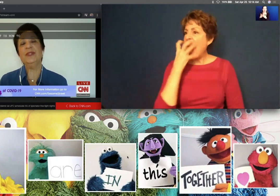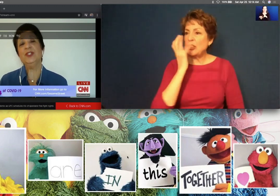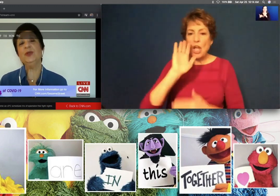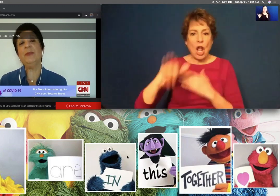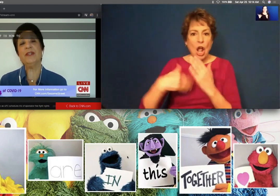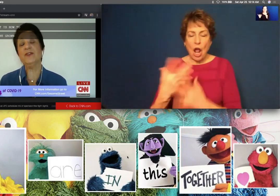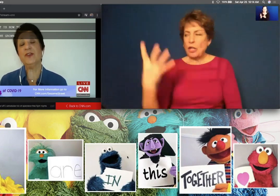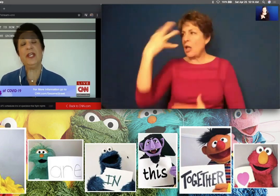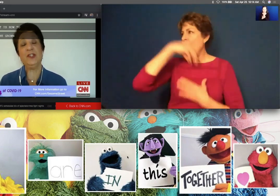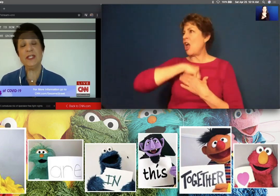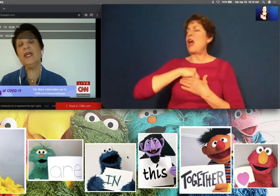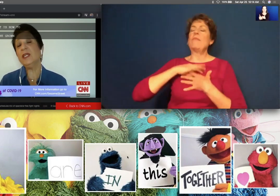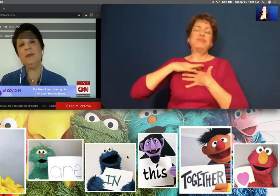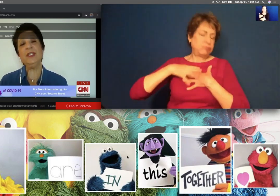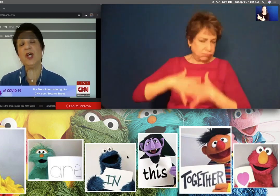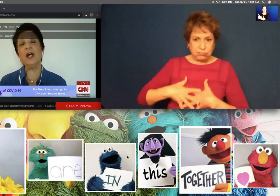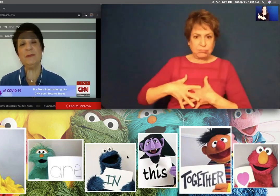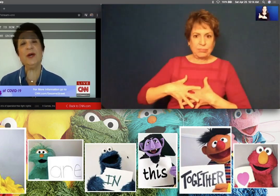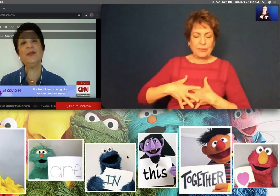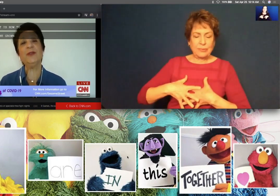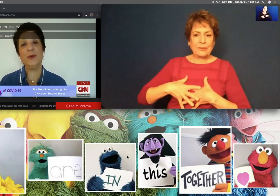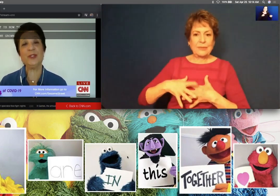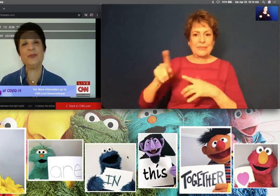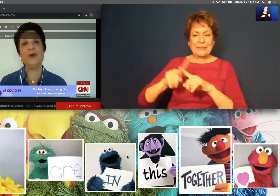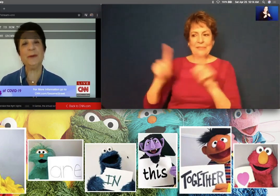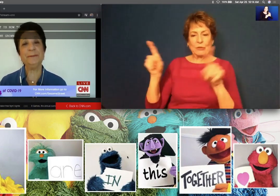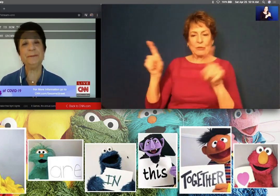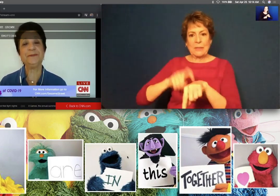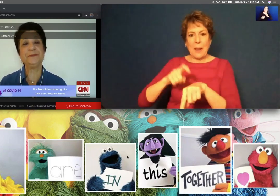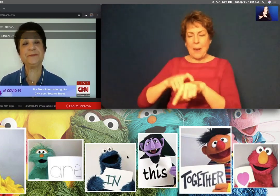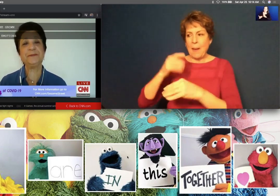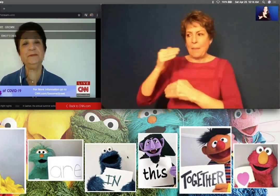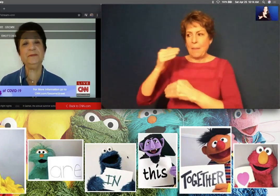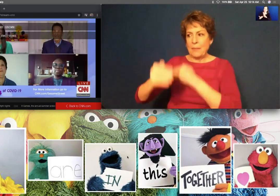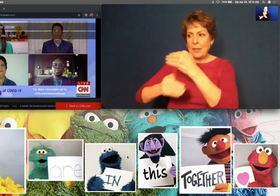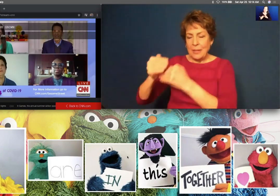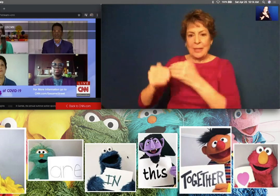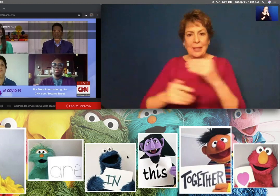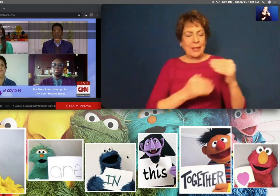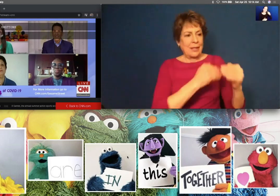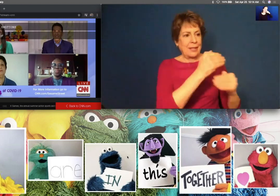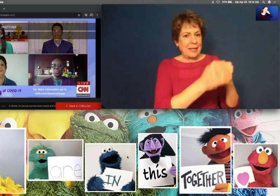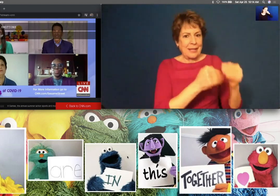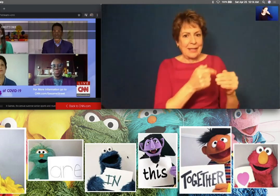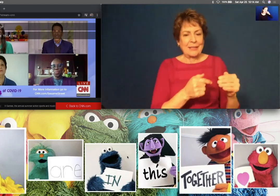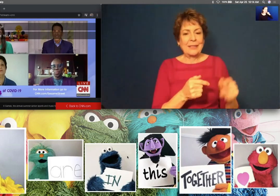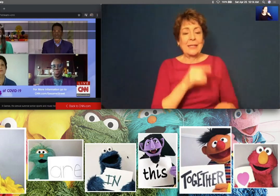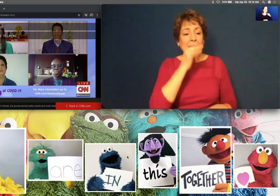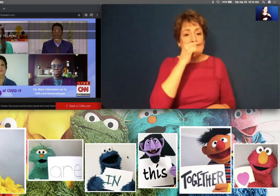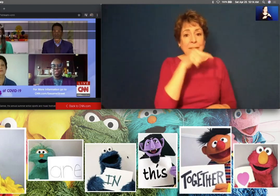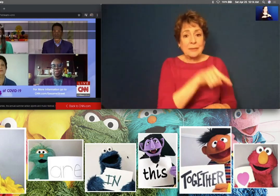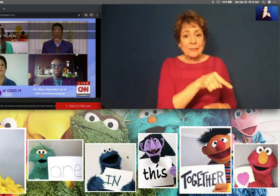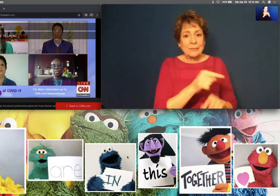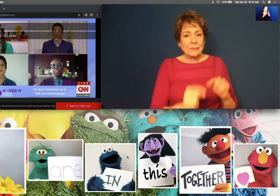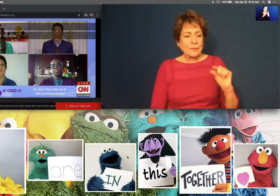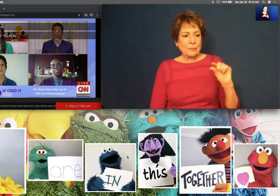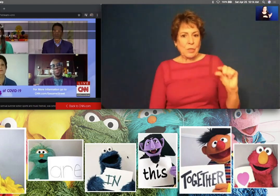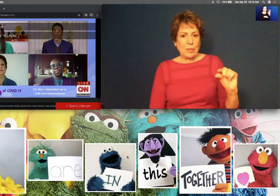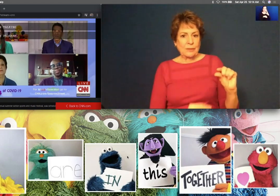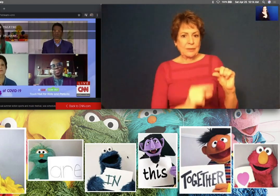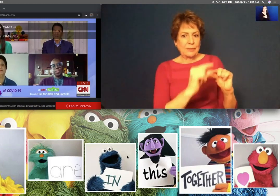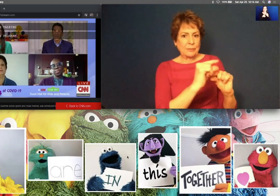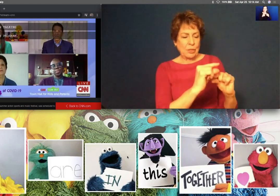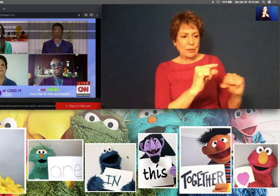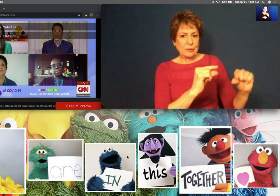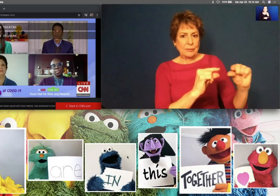these toolbox of strategies that we've been talking about throughout this program. Yeah, definitely good reminders for the grown-ups as well. We want to share a moment now that was